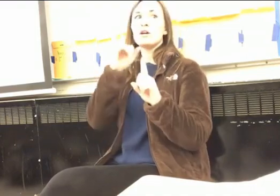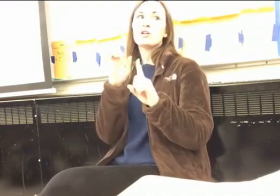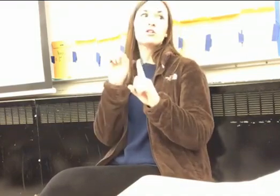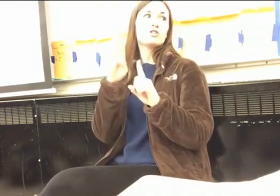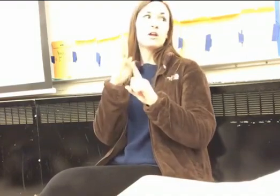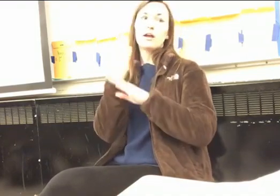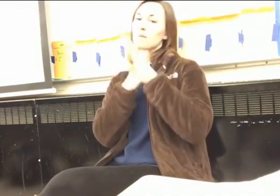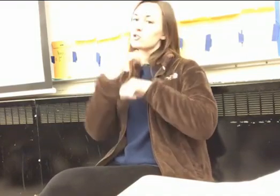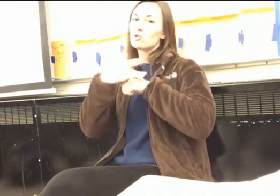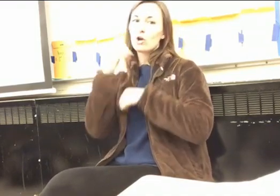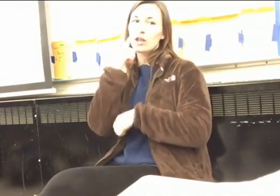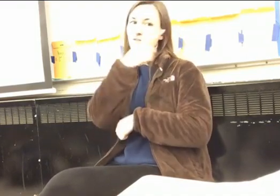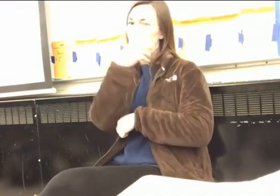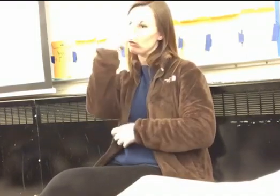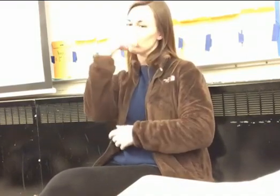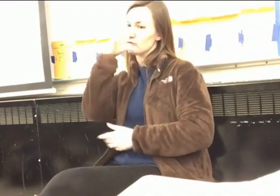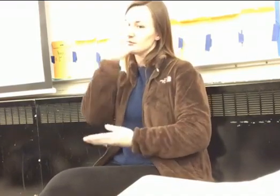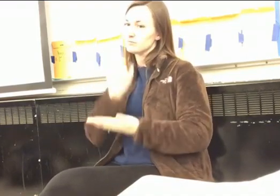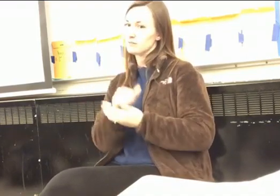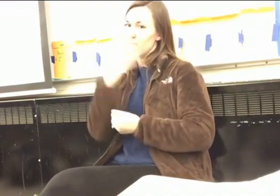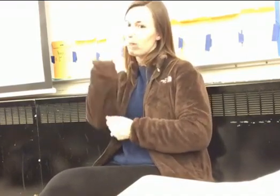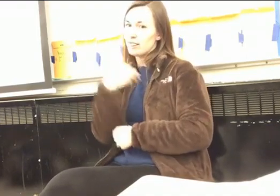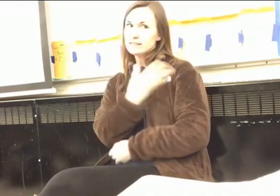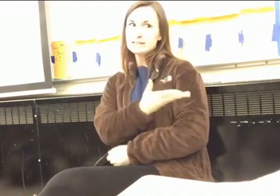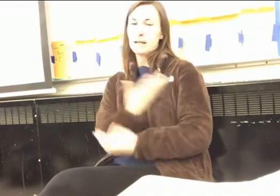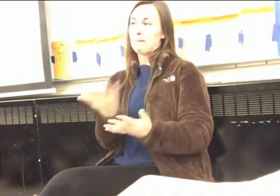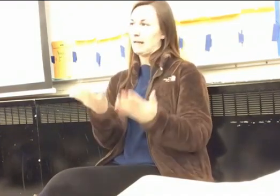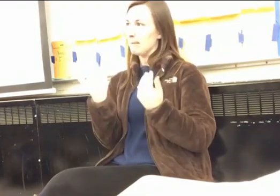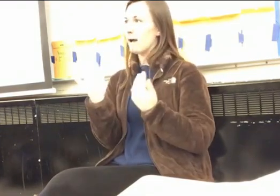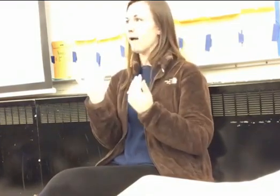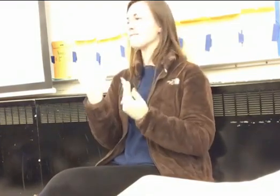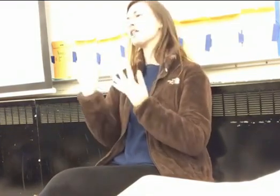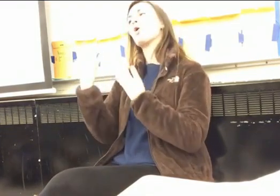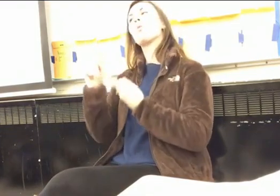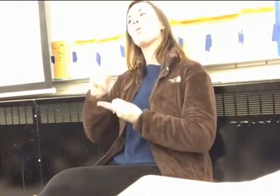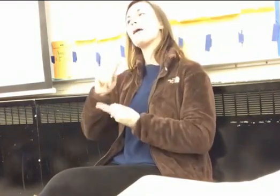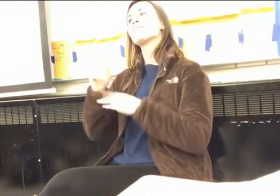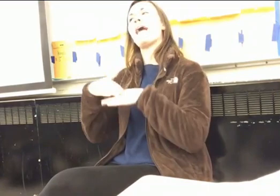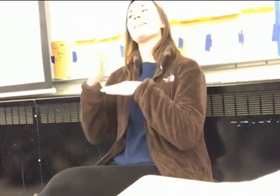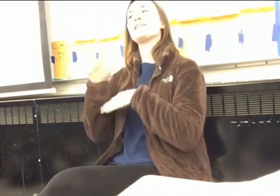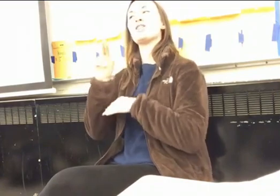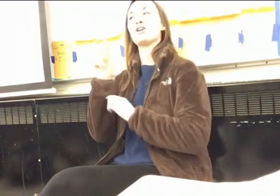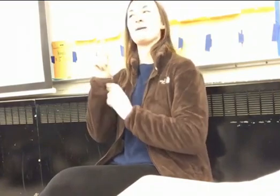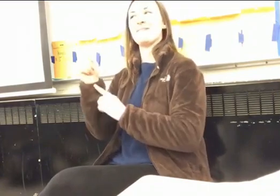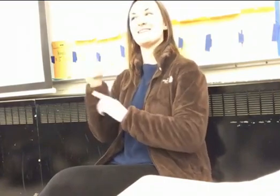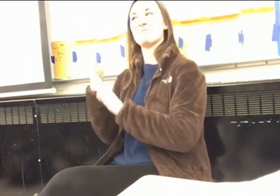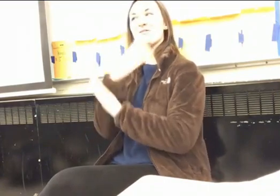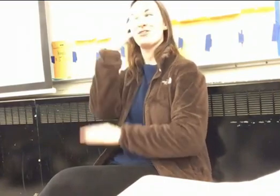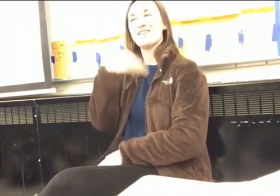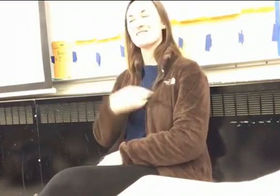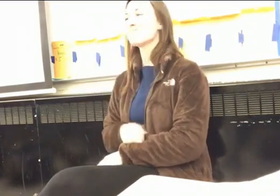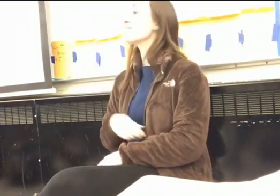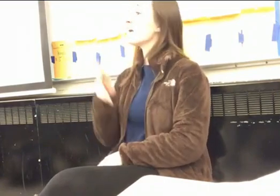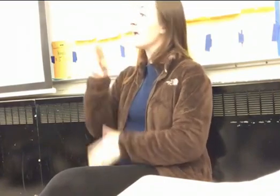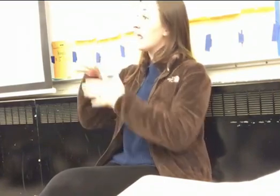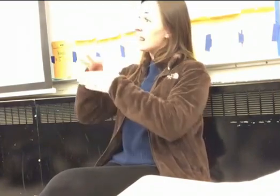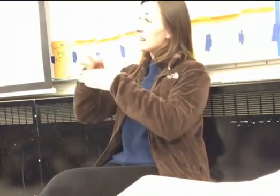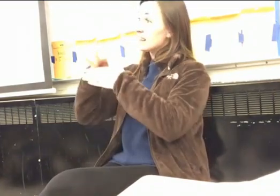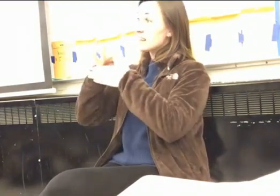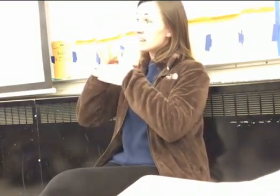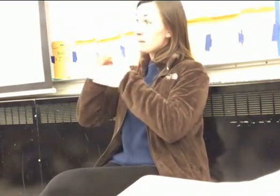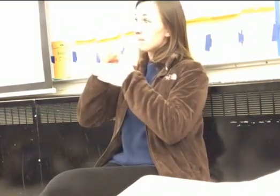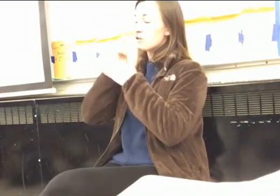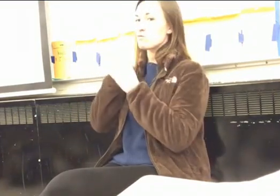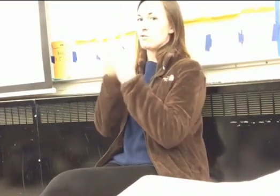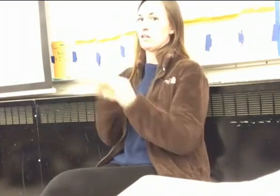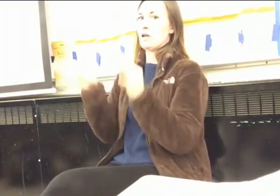for you to fall asleep. You got to wait at least 30 minutes. The meat also became important. They would create a thing called